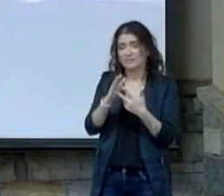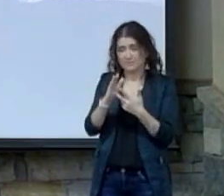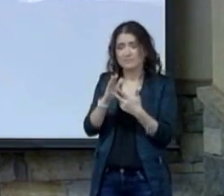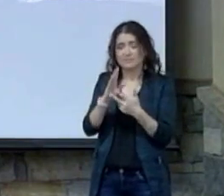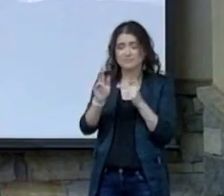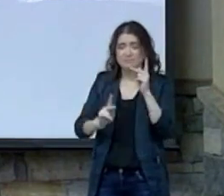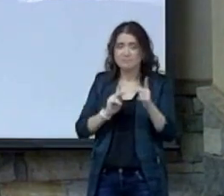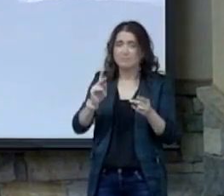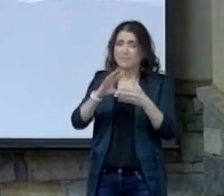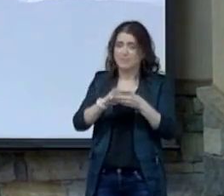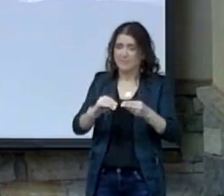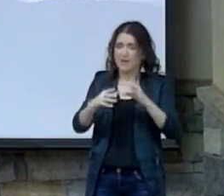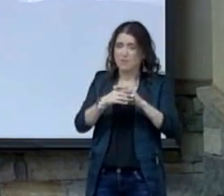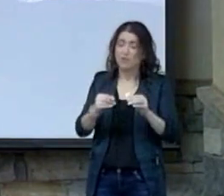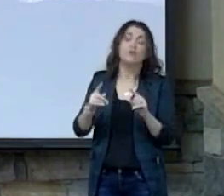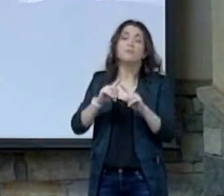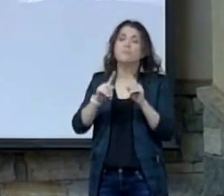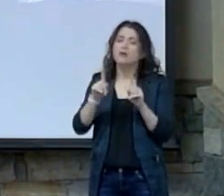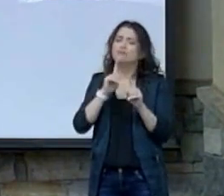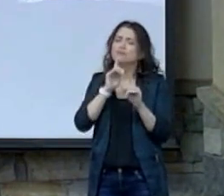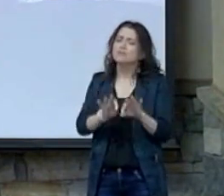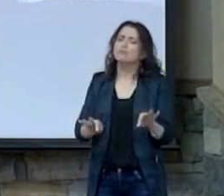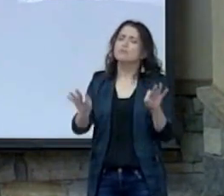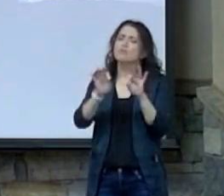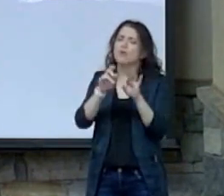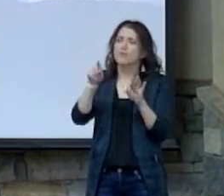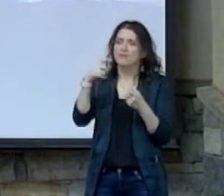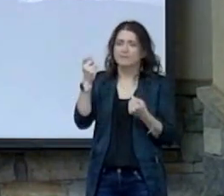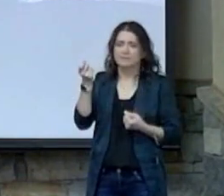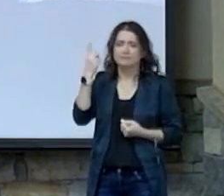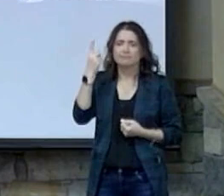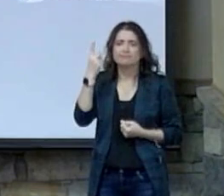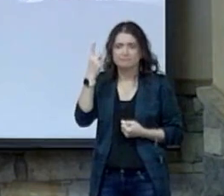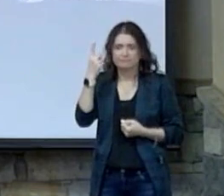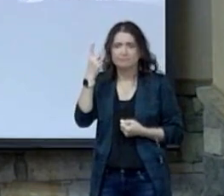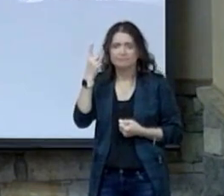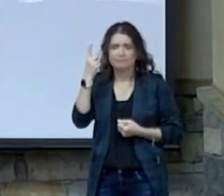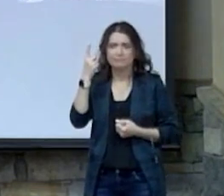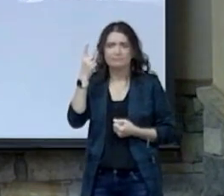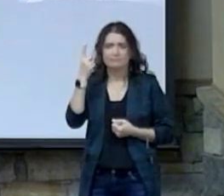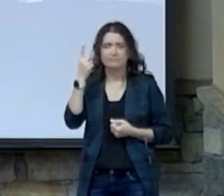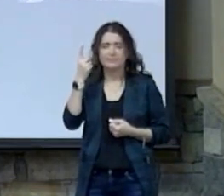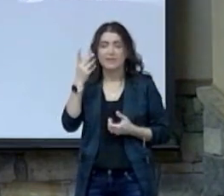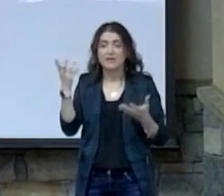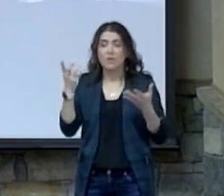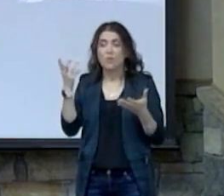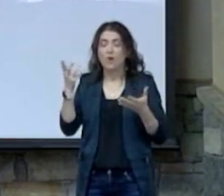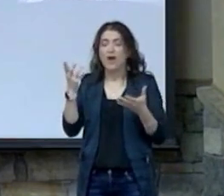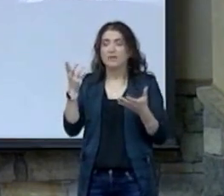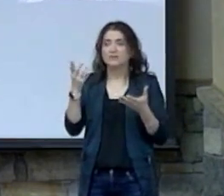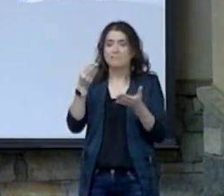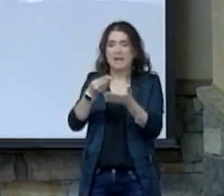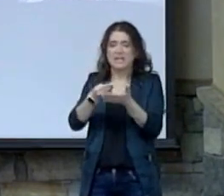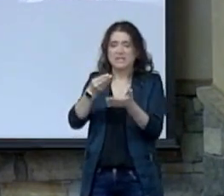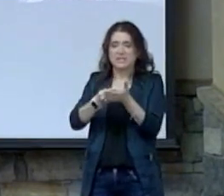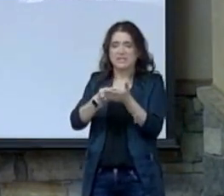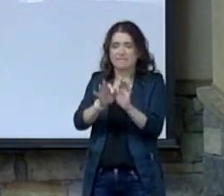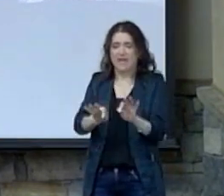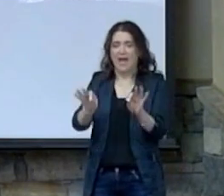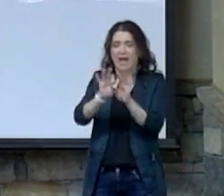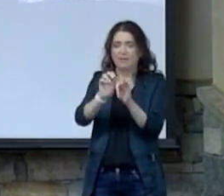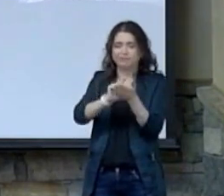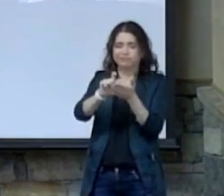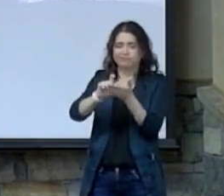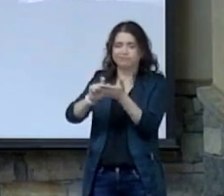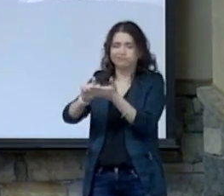parable, but there's something incredibly important that we have to understand, and that is the units of money that Jesus